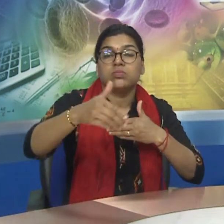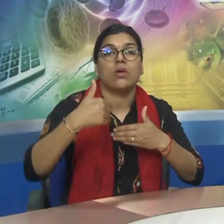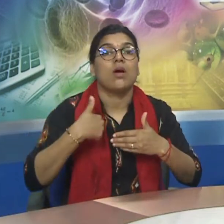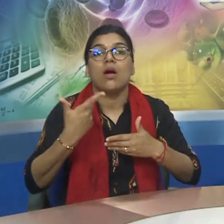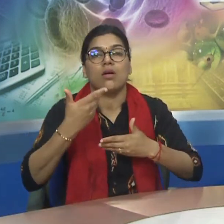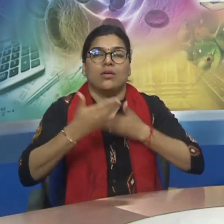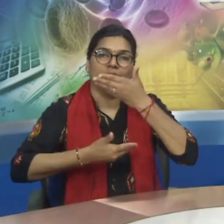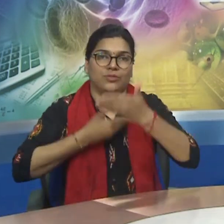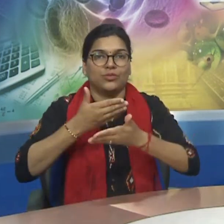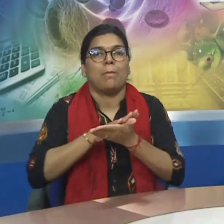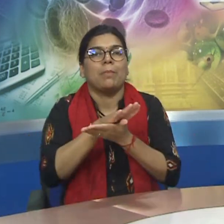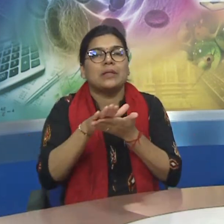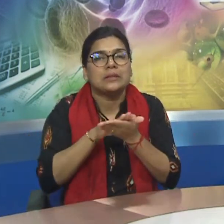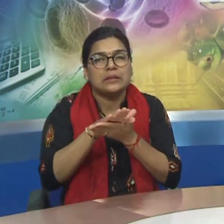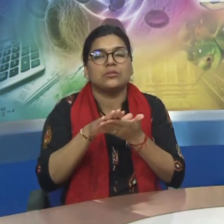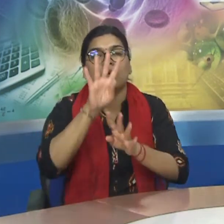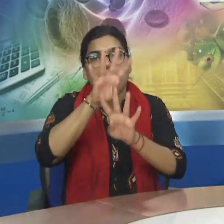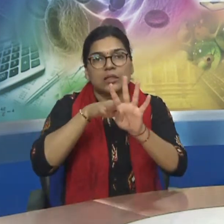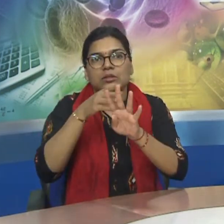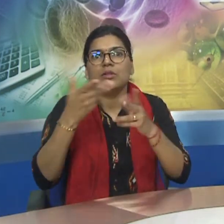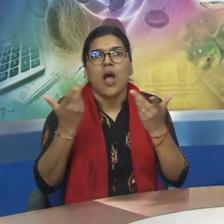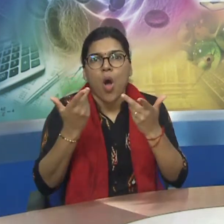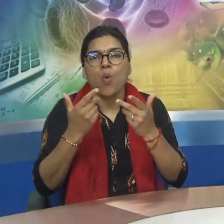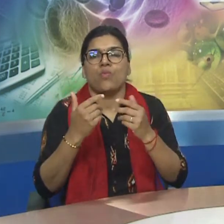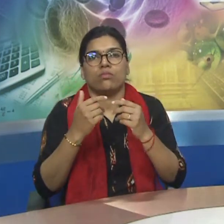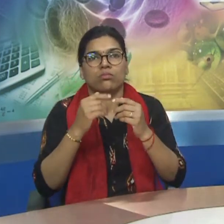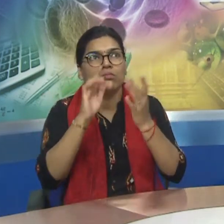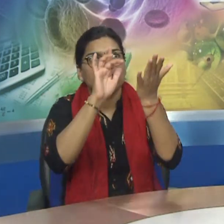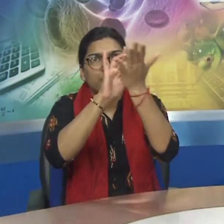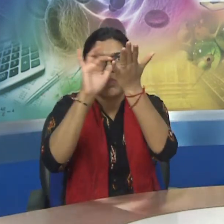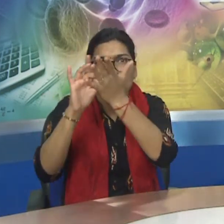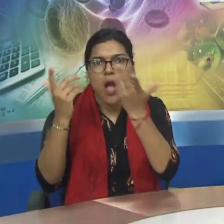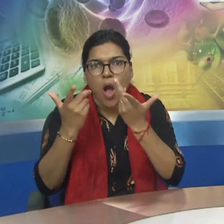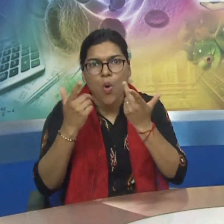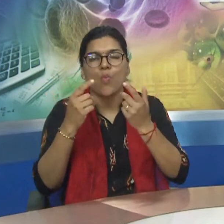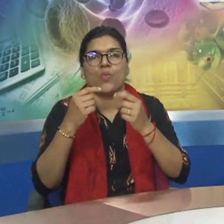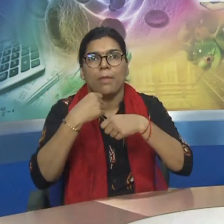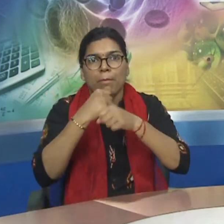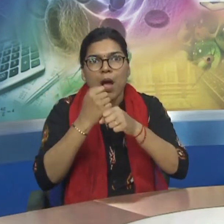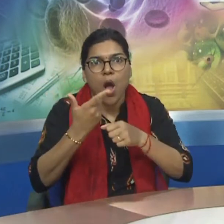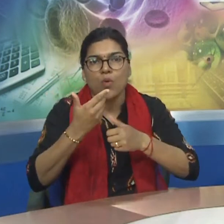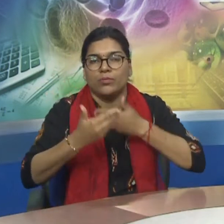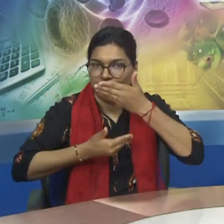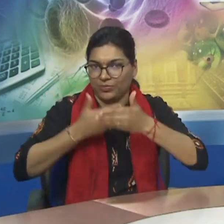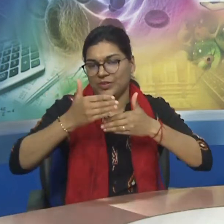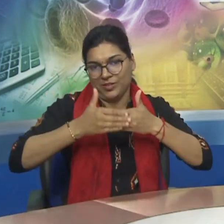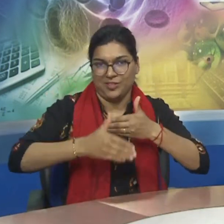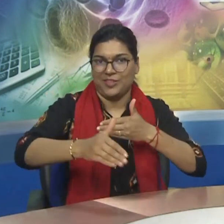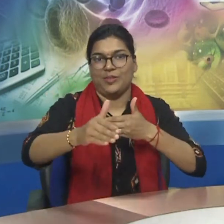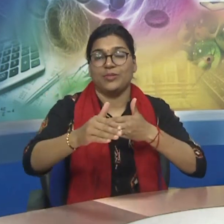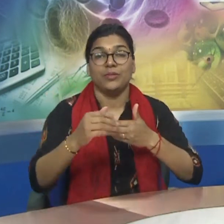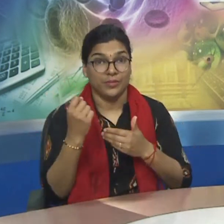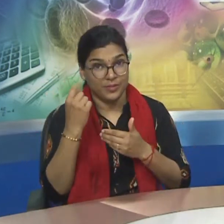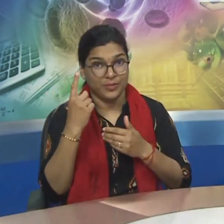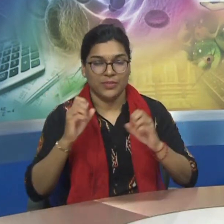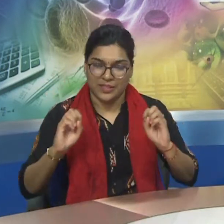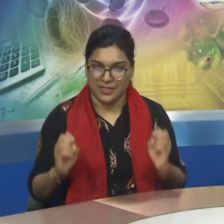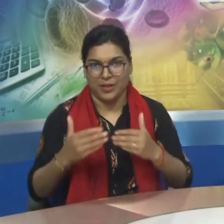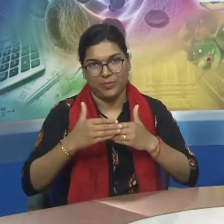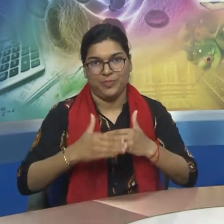spreadsheet. So now let's get started and we will begin with the basics of spreadsheets.